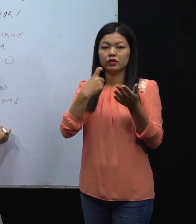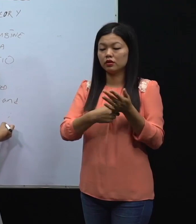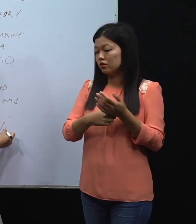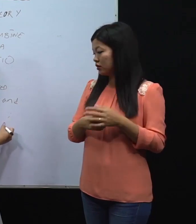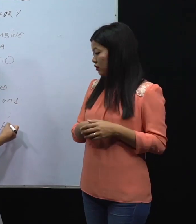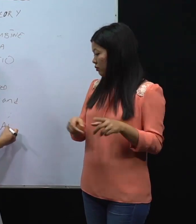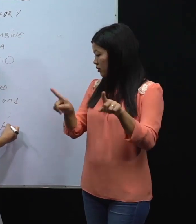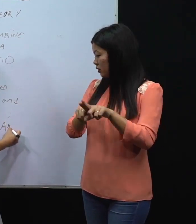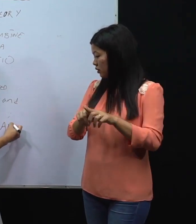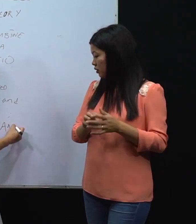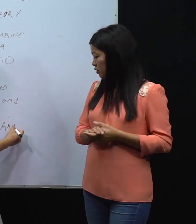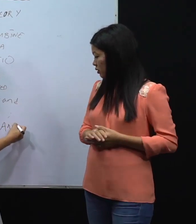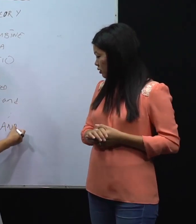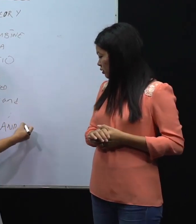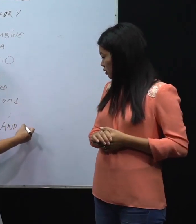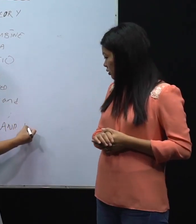and